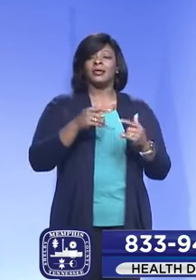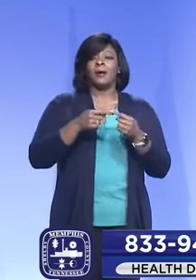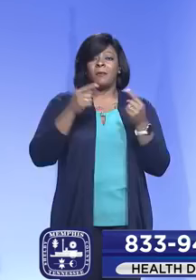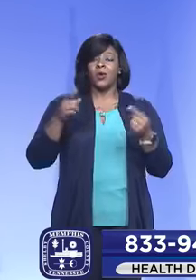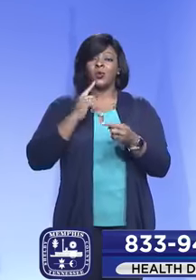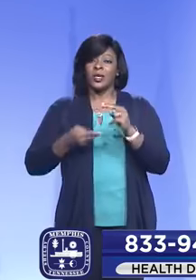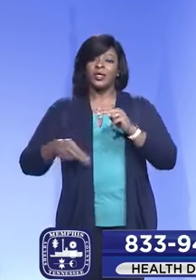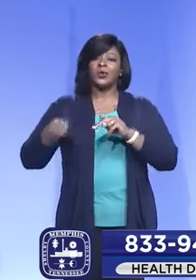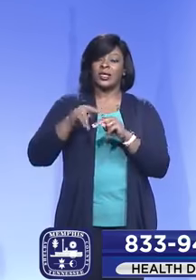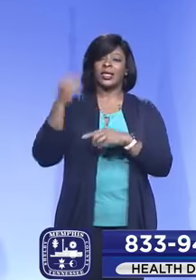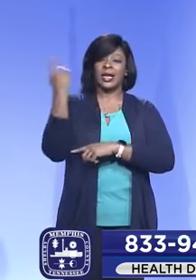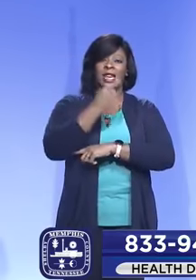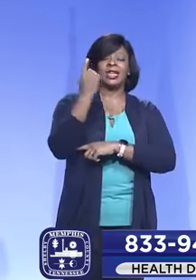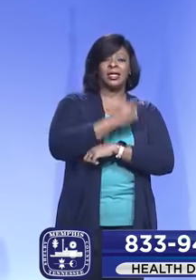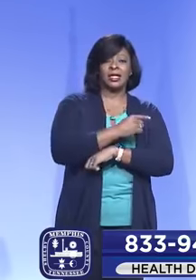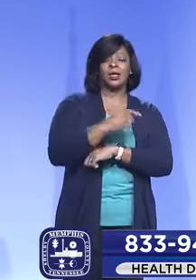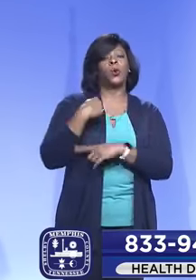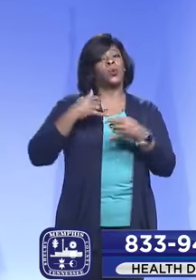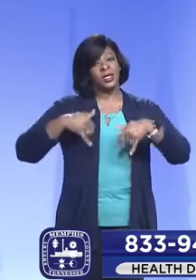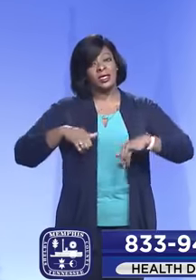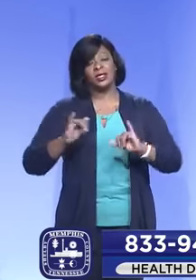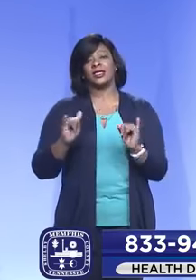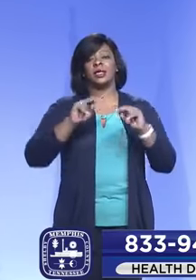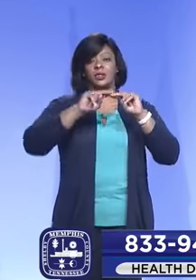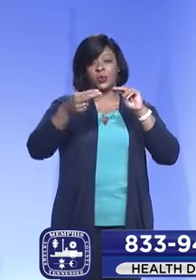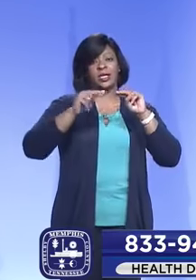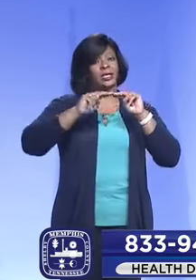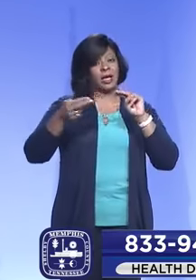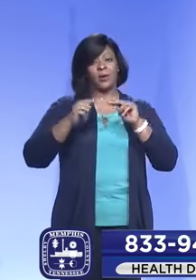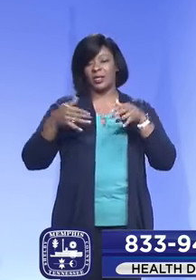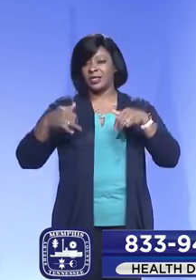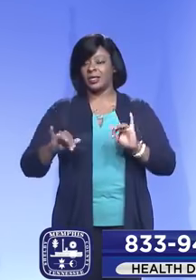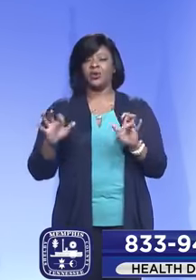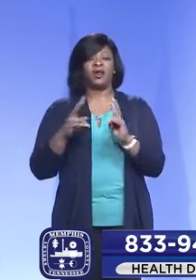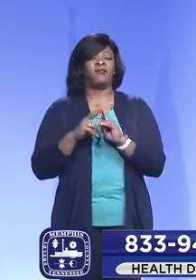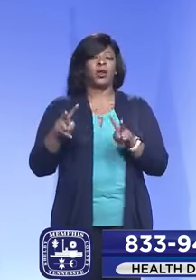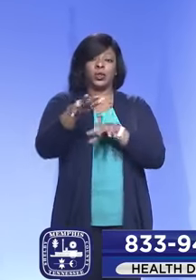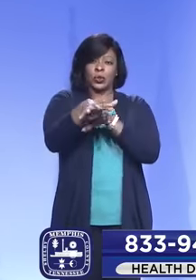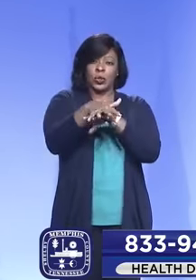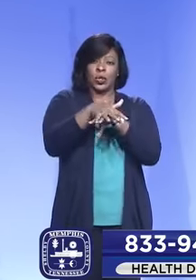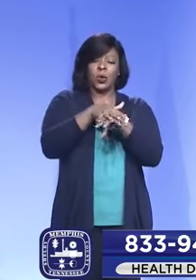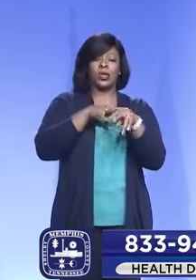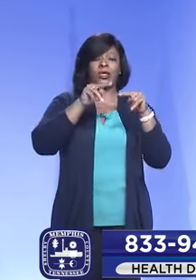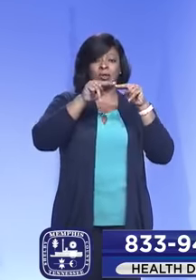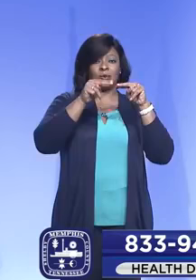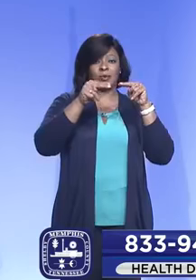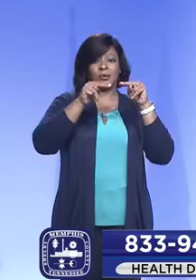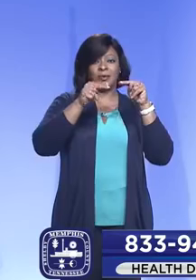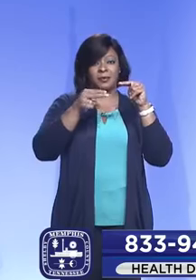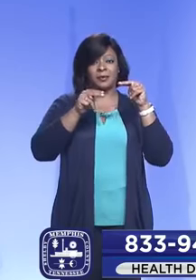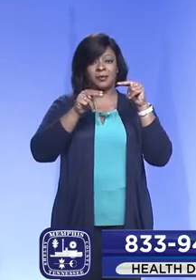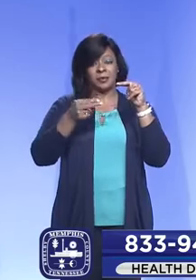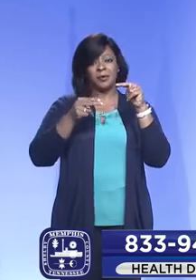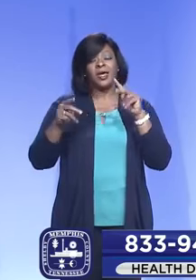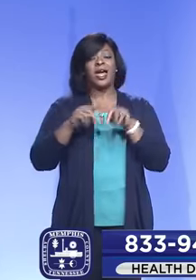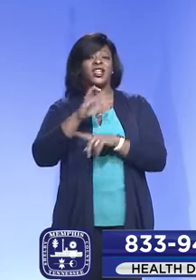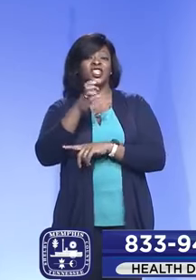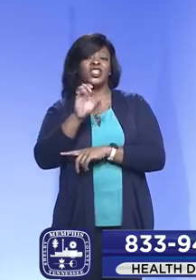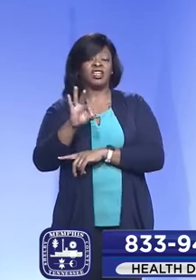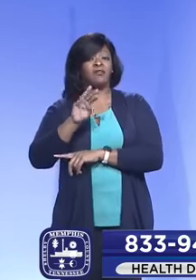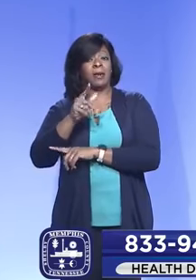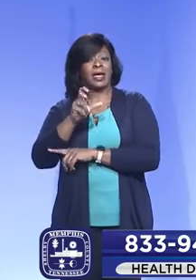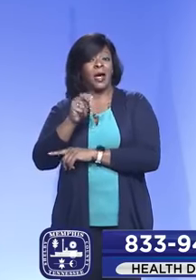an increase in cases. We are still trending downward and doing that very slowly and incrementally, but as Chief McGowen